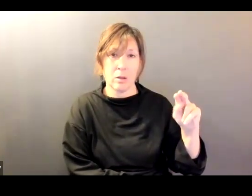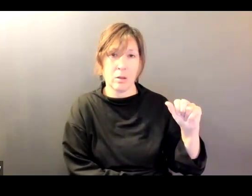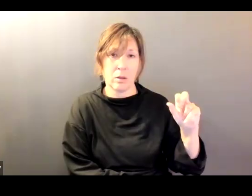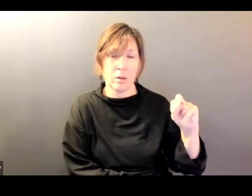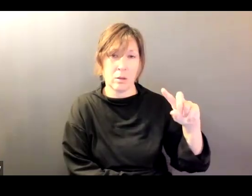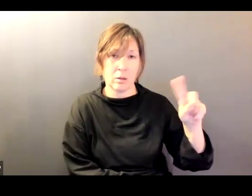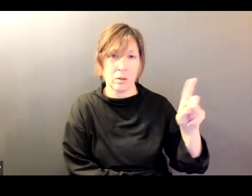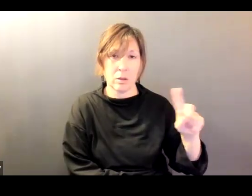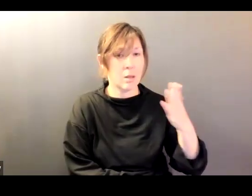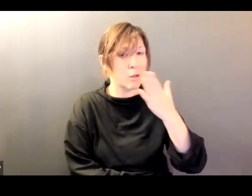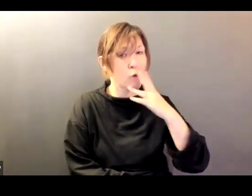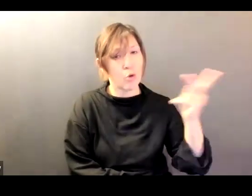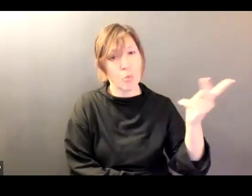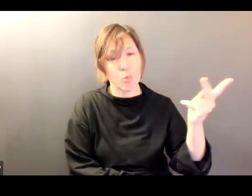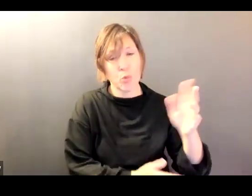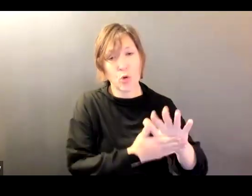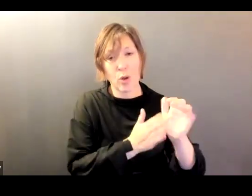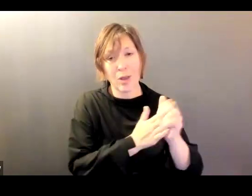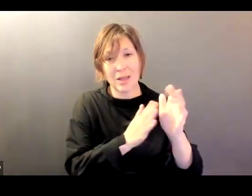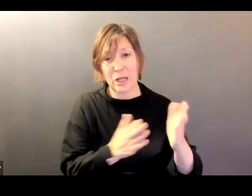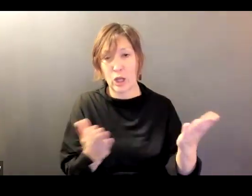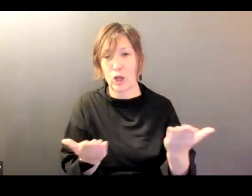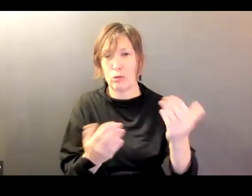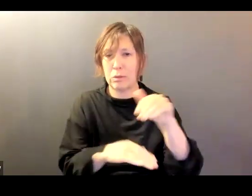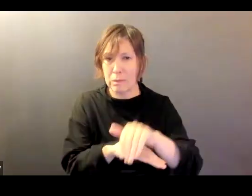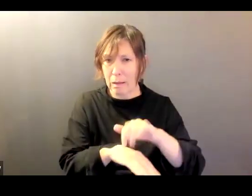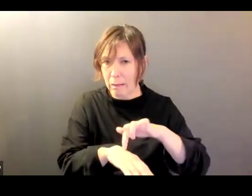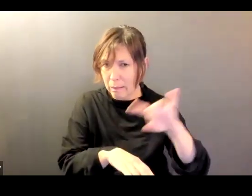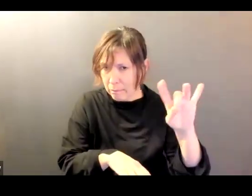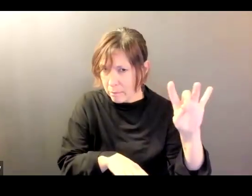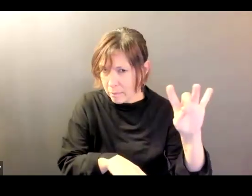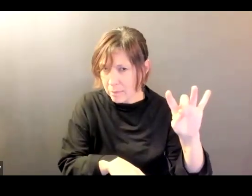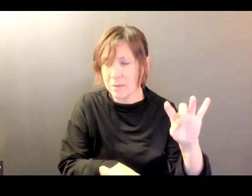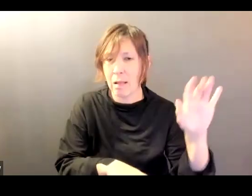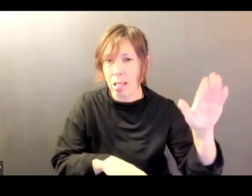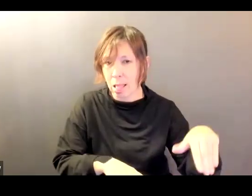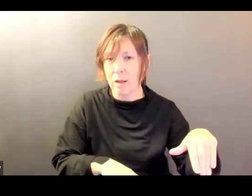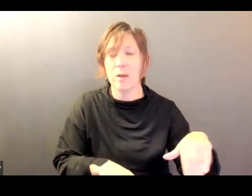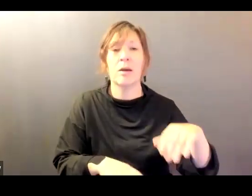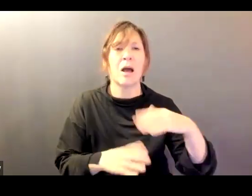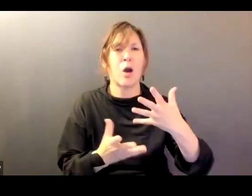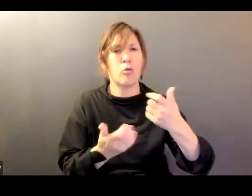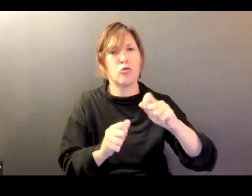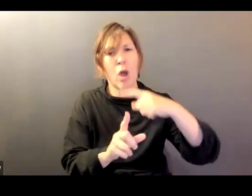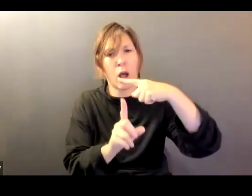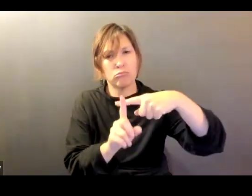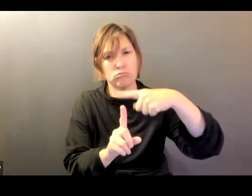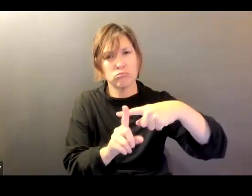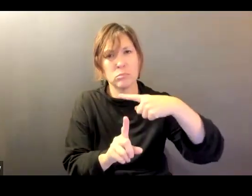p.m. on a school night. So we appreciate it. Just to sort of ground us in some optimism, I think this is a really